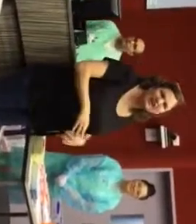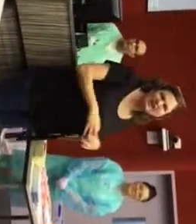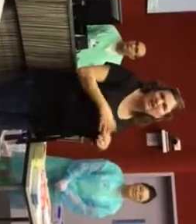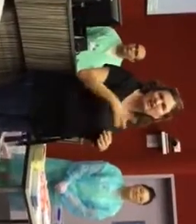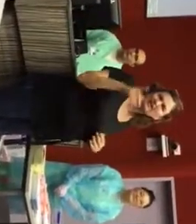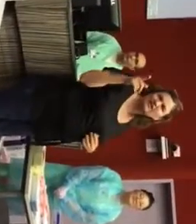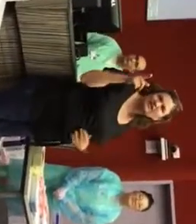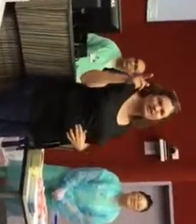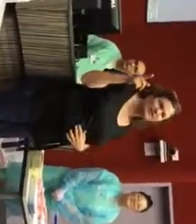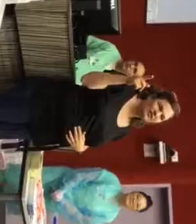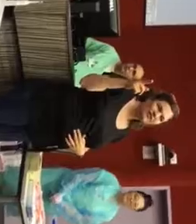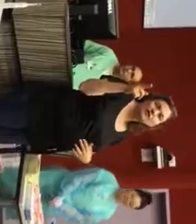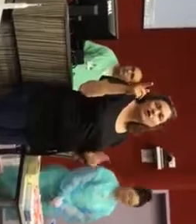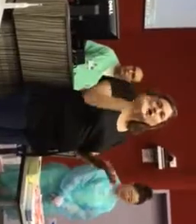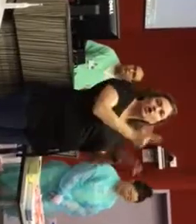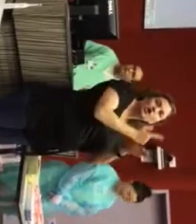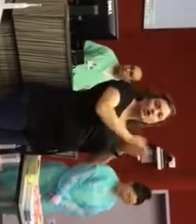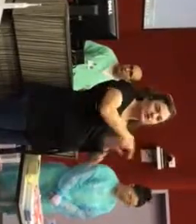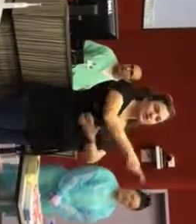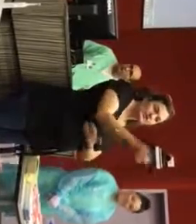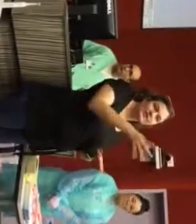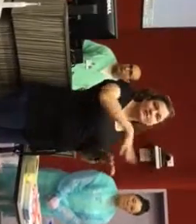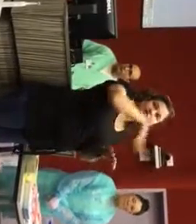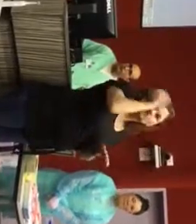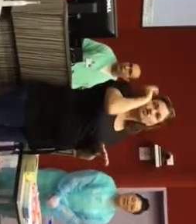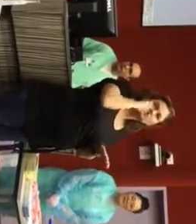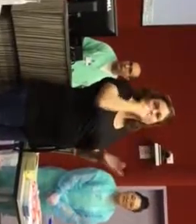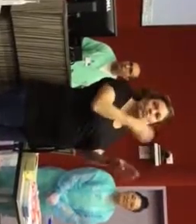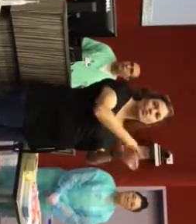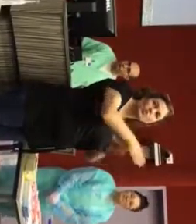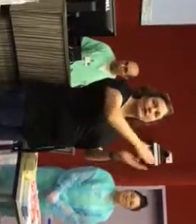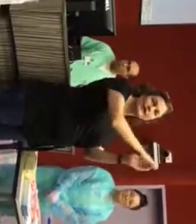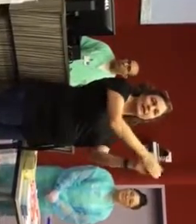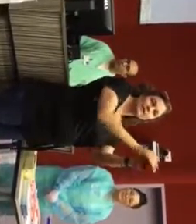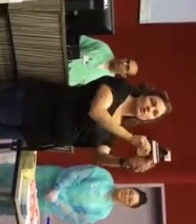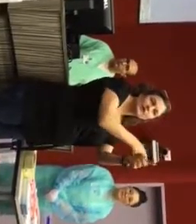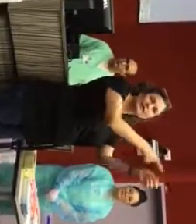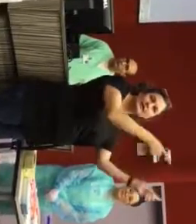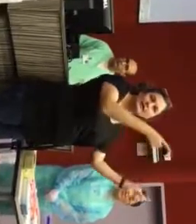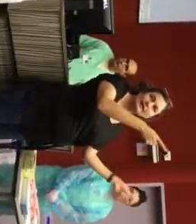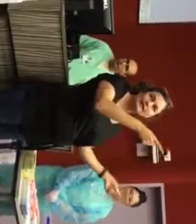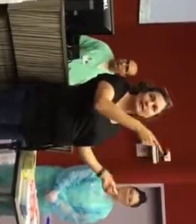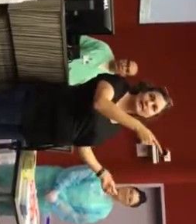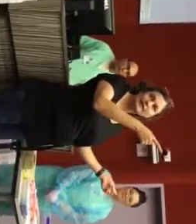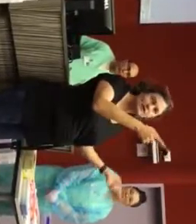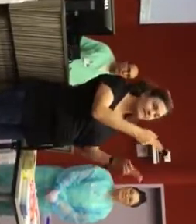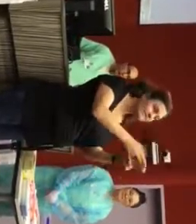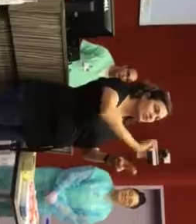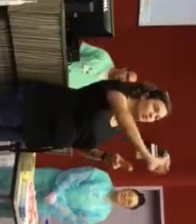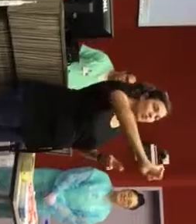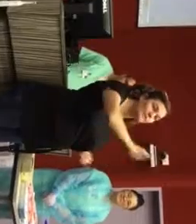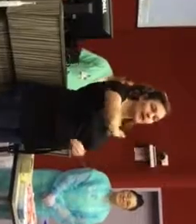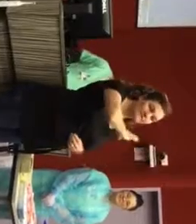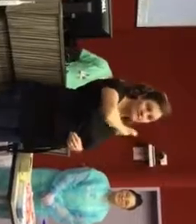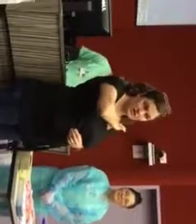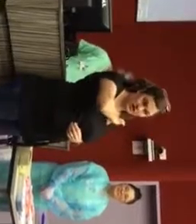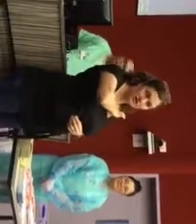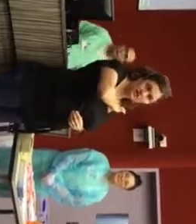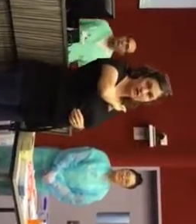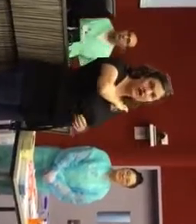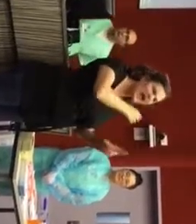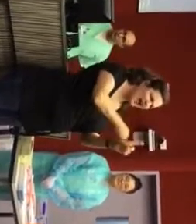Also, a lot of these students will potentially go out and work in community. So just for their benefit, as an